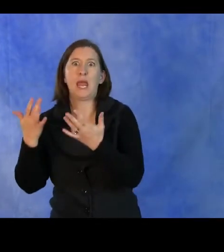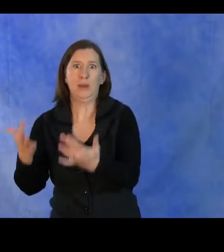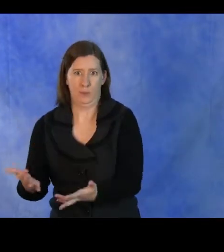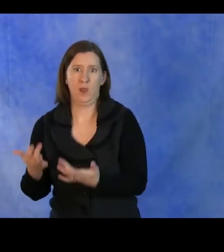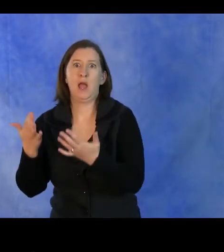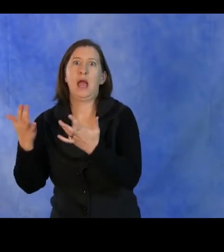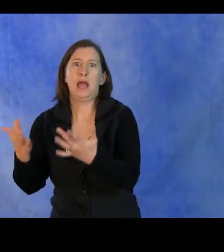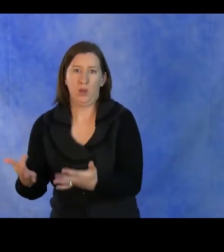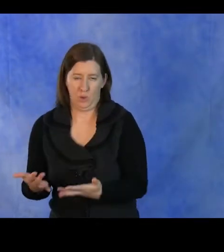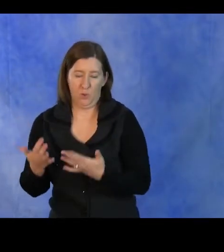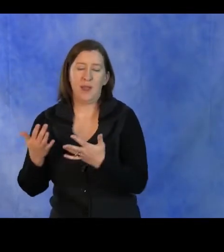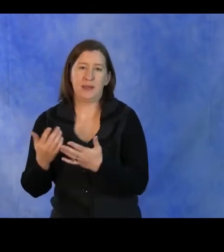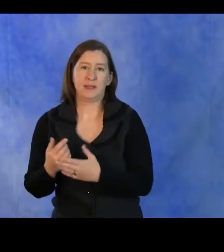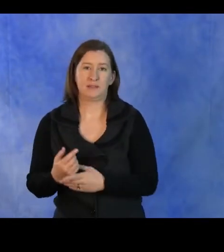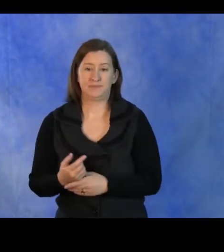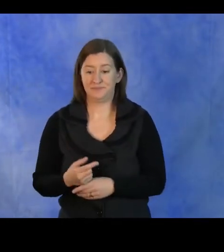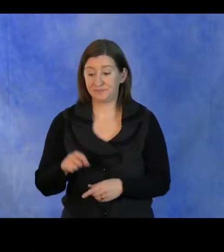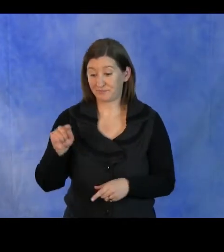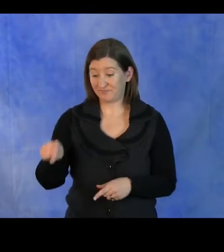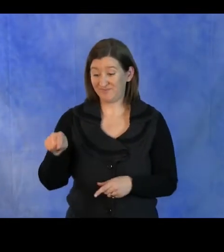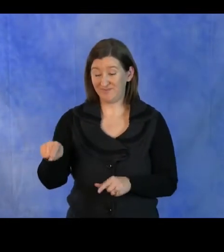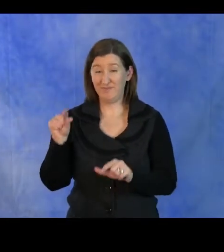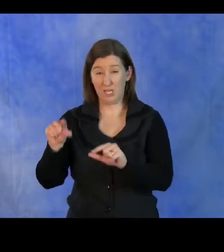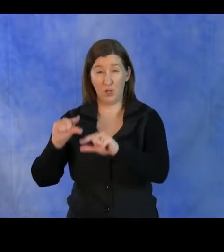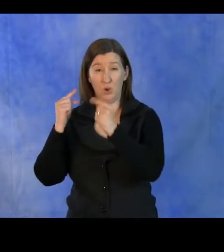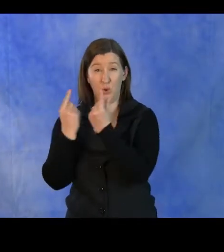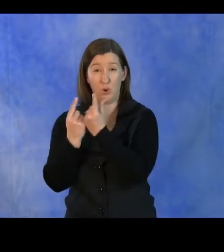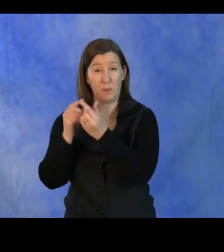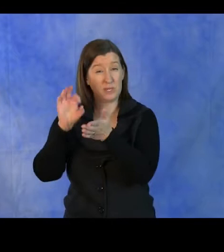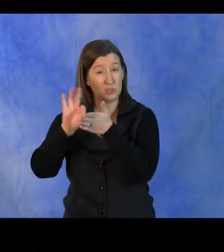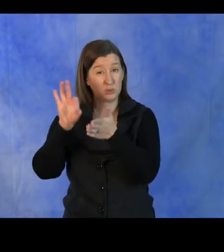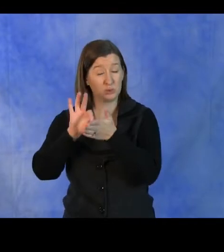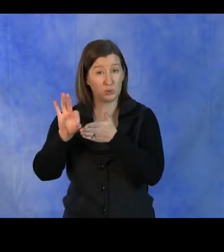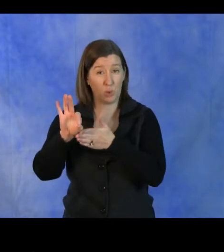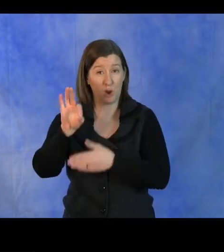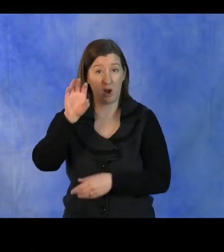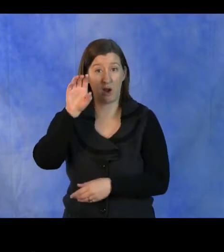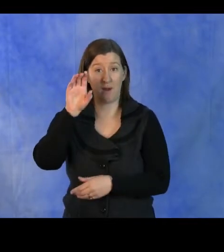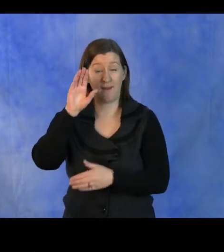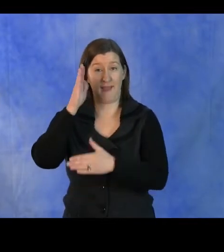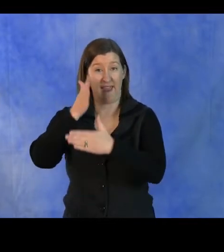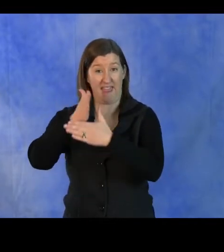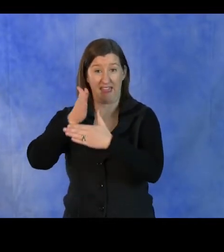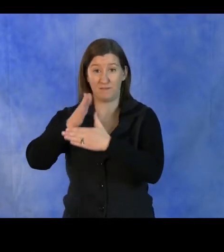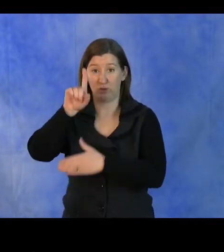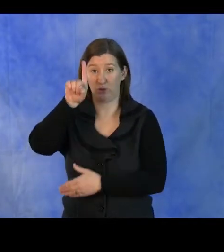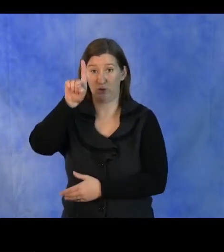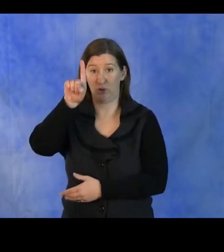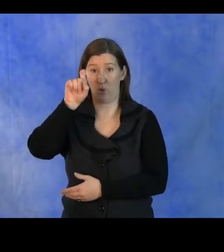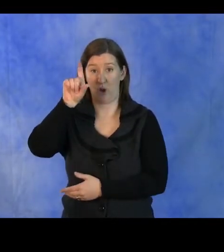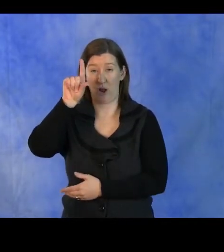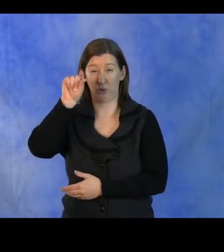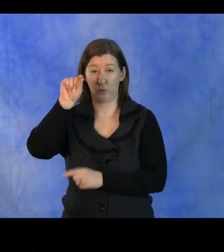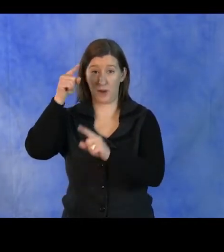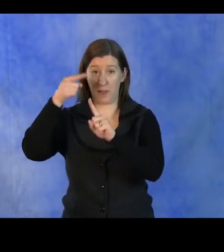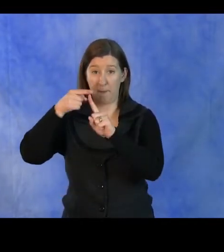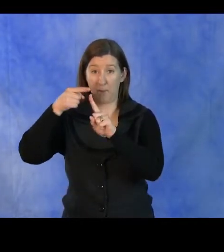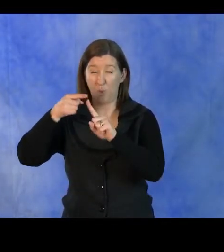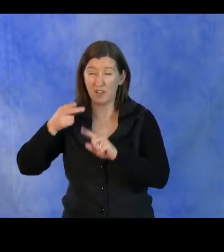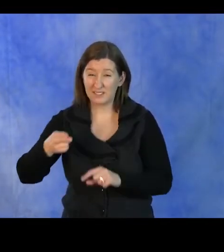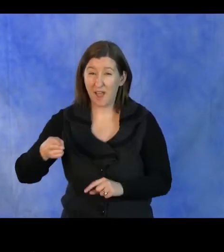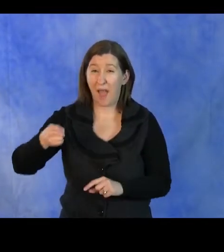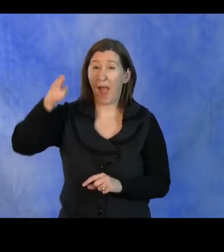that inhibitory control, and then the other group that waited a long time to eat the marshmallows, that group scored an average